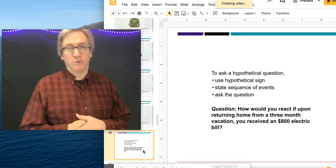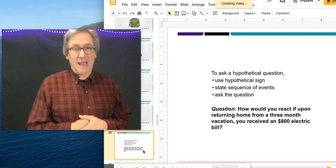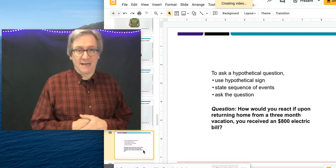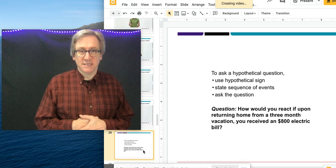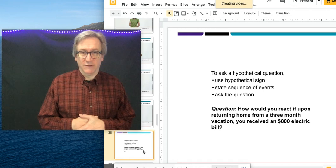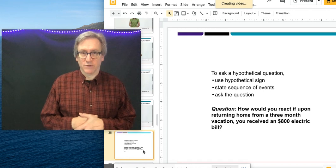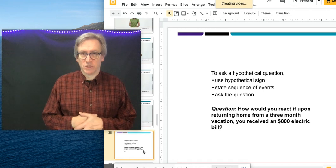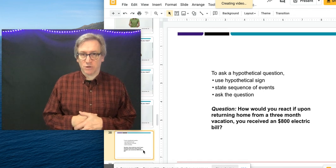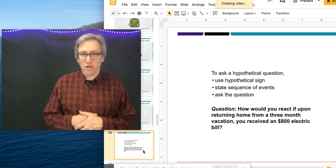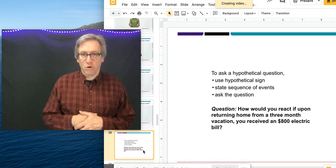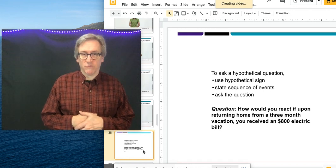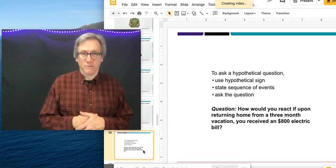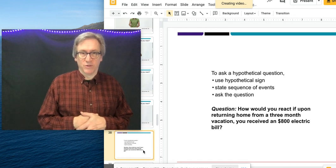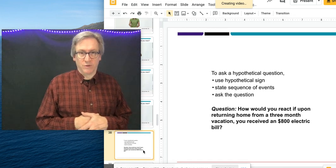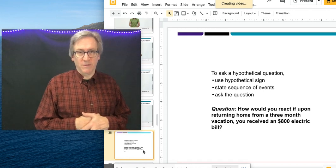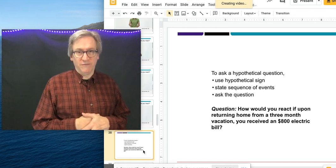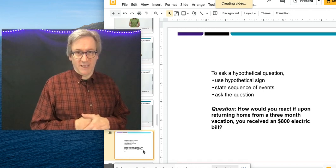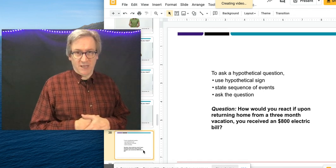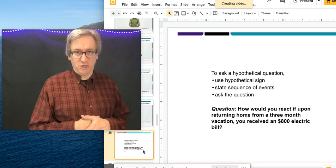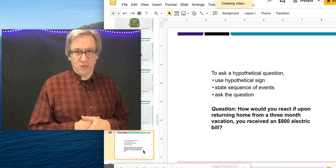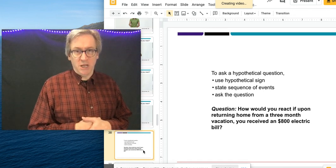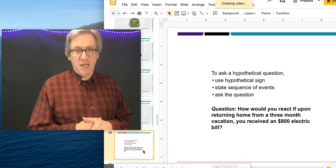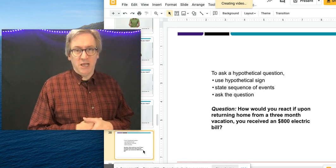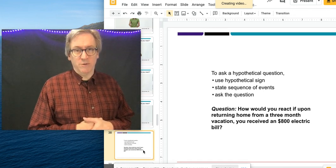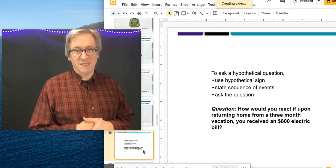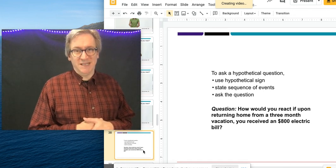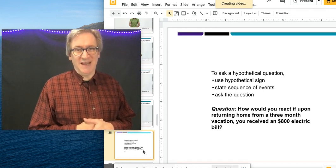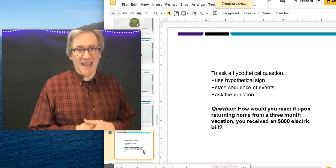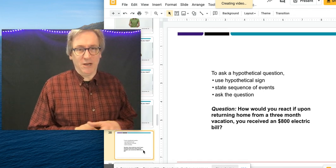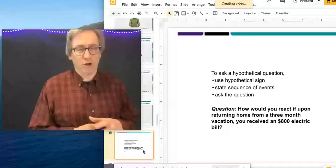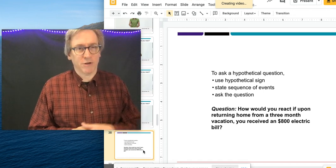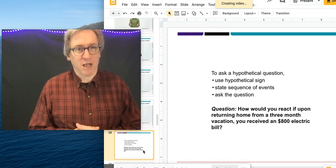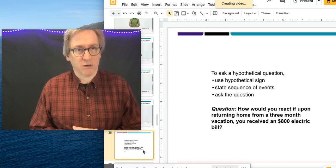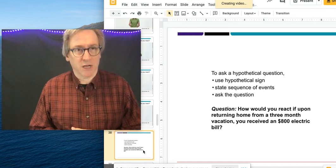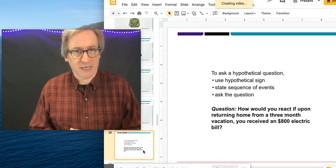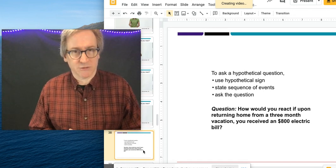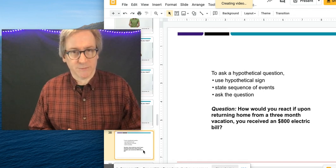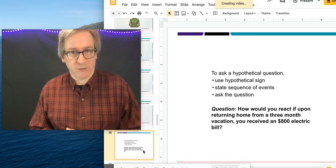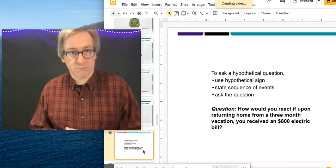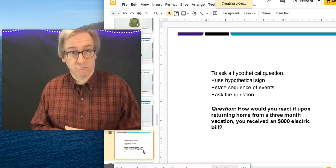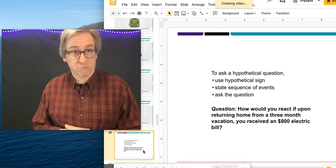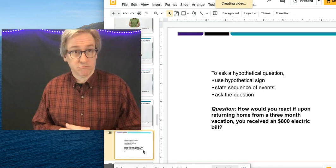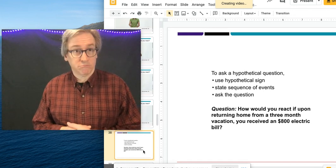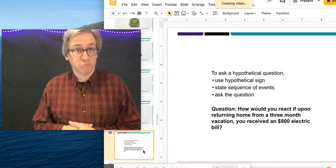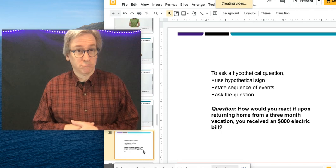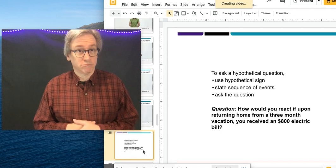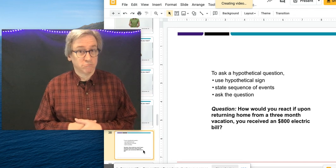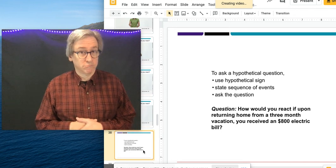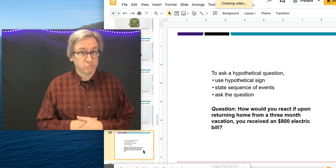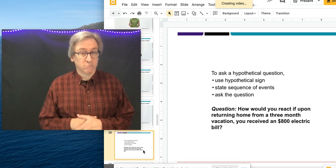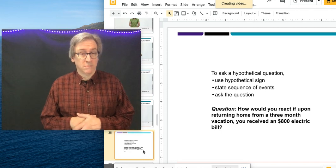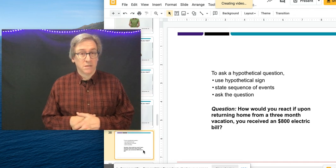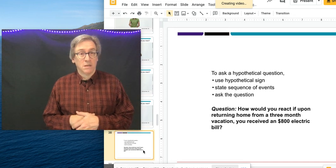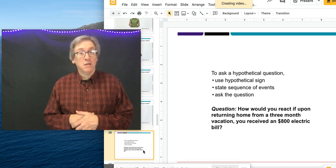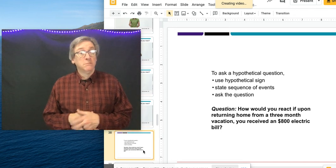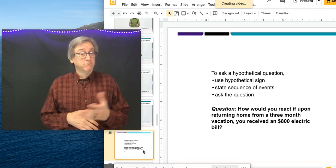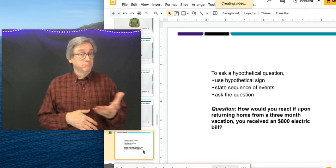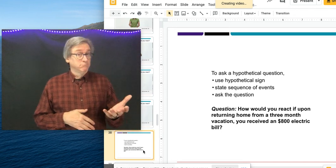How would you react if returning home from a 3-month vacation, you receive an $800 electric bill?